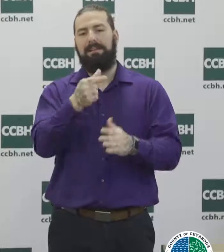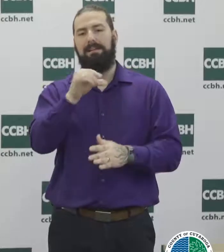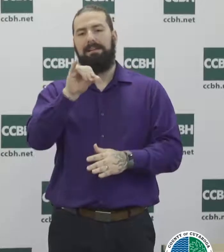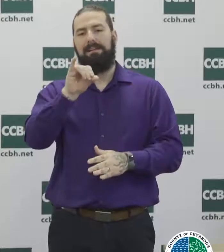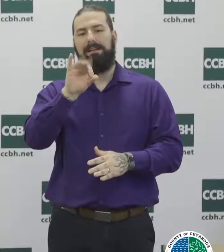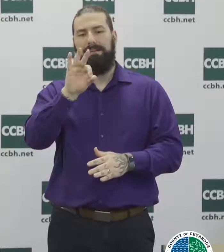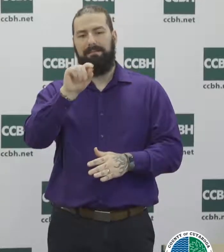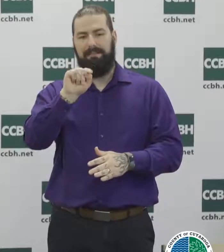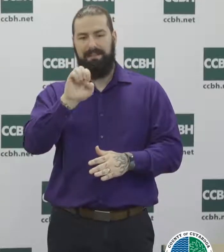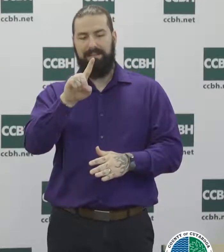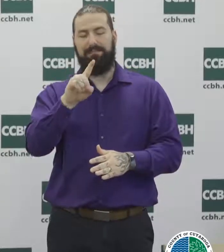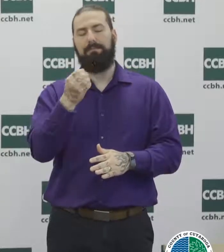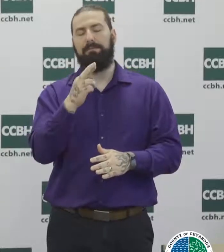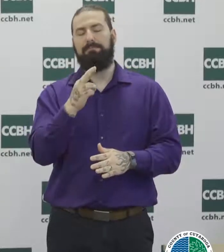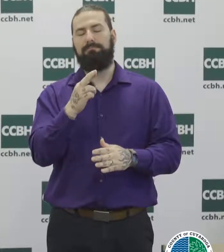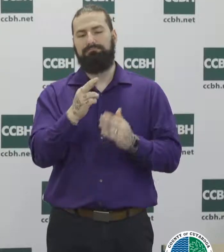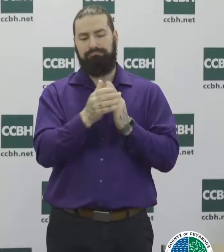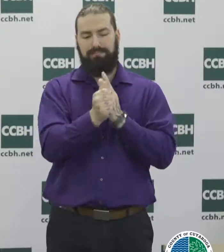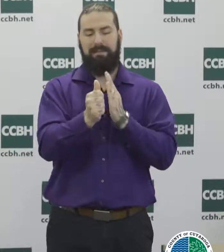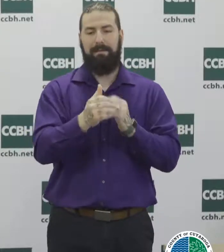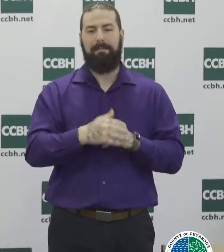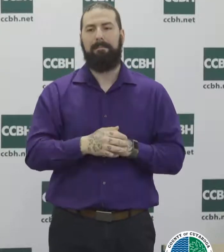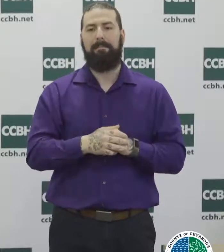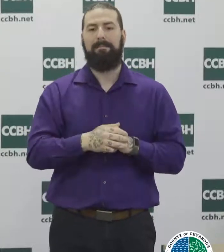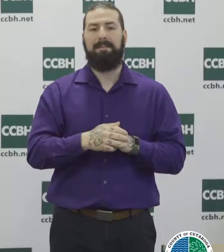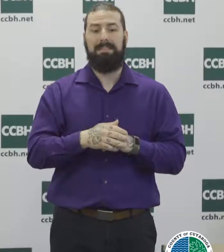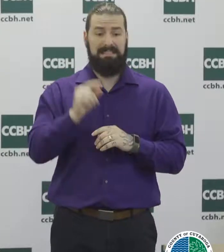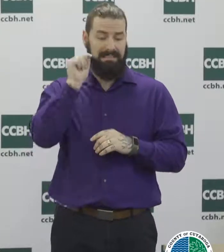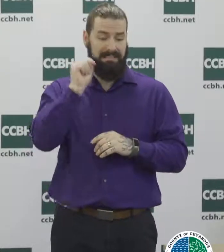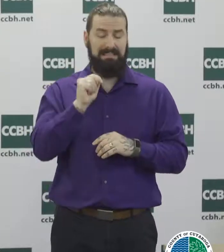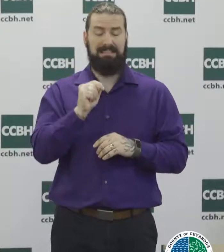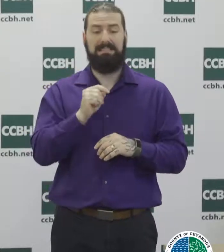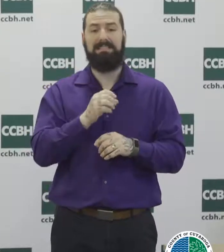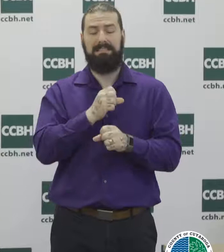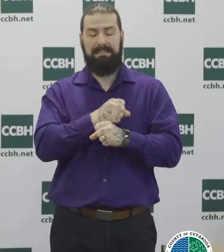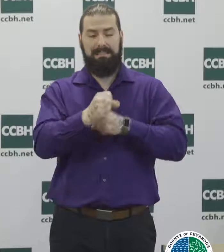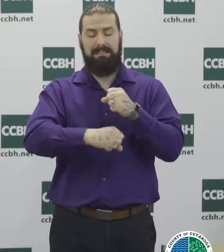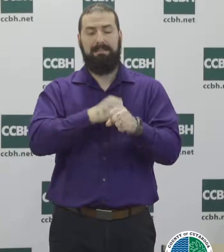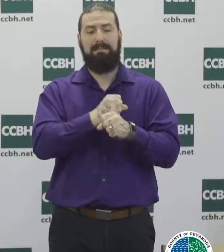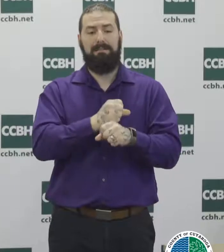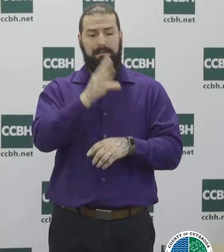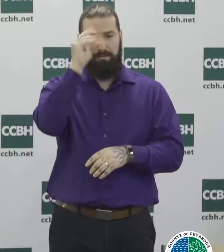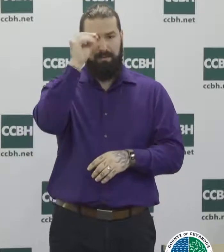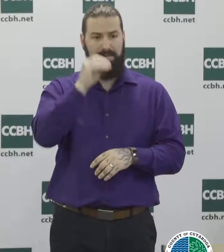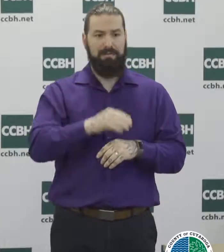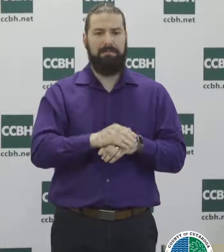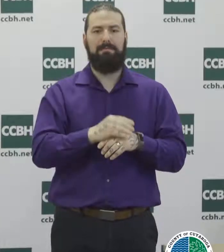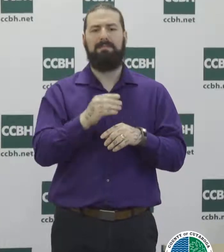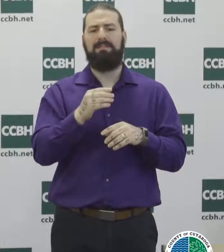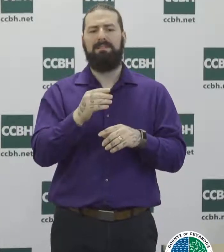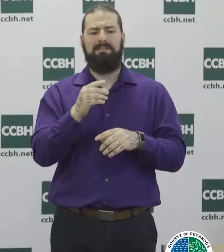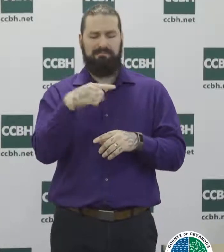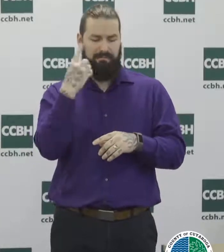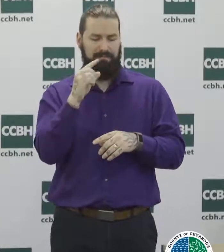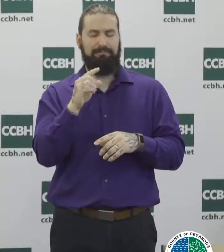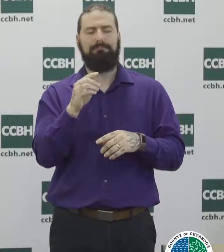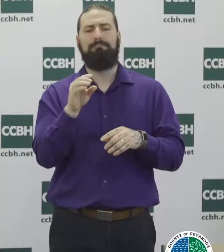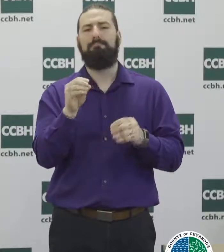boys of color are seen as more aggressive and older than they are, and girls of color are seen as less